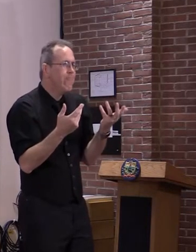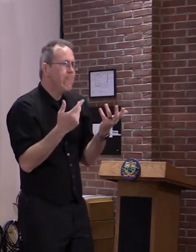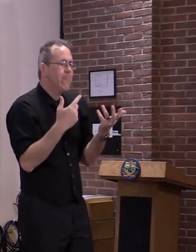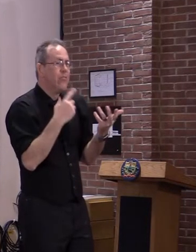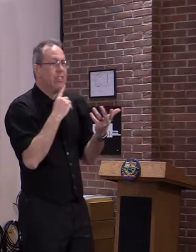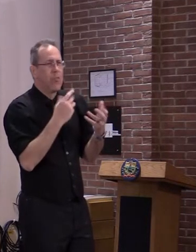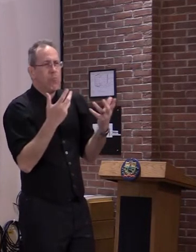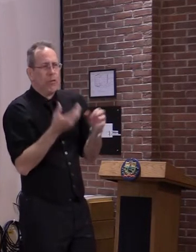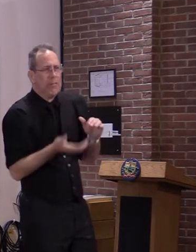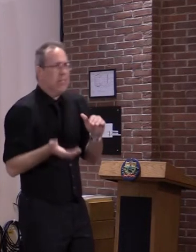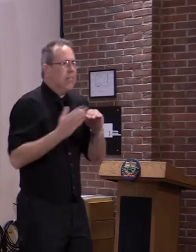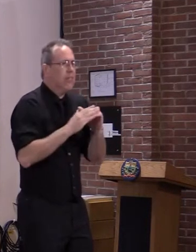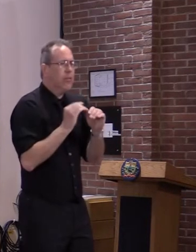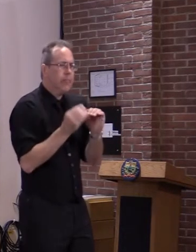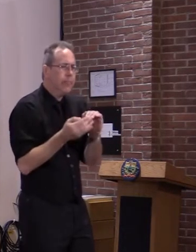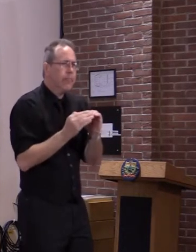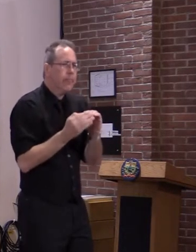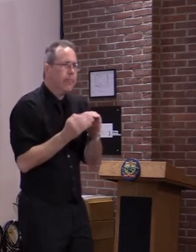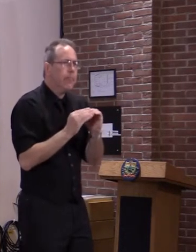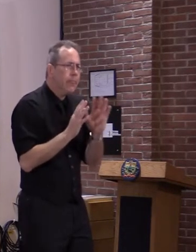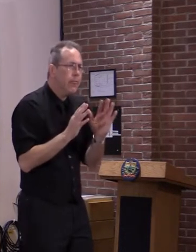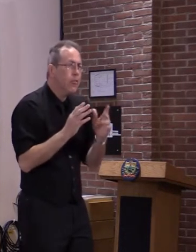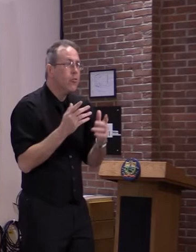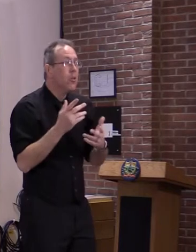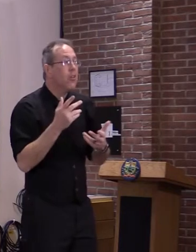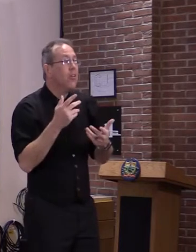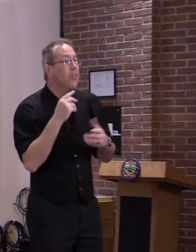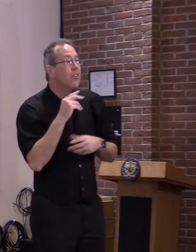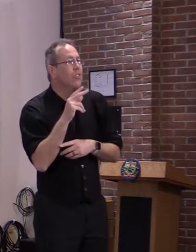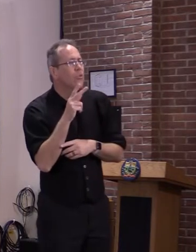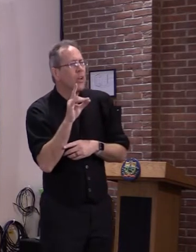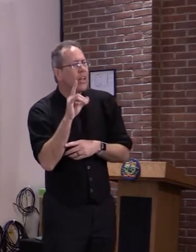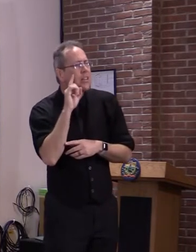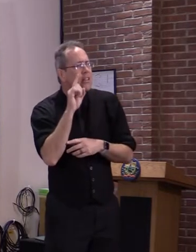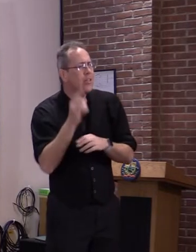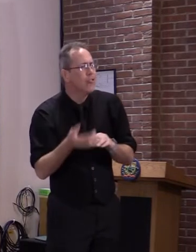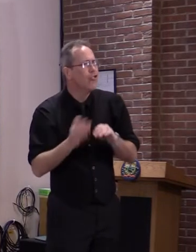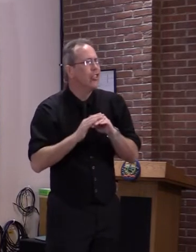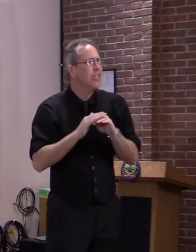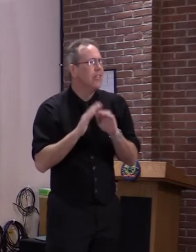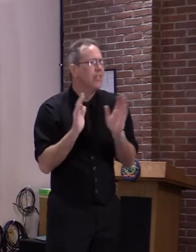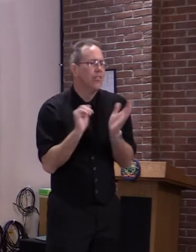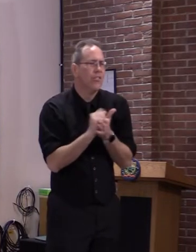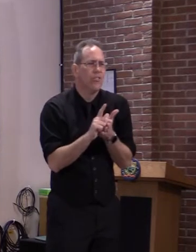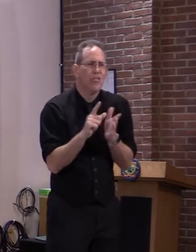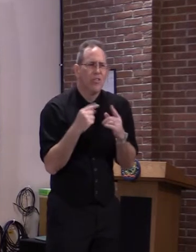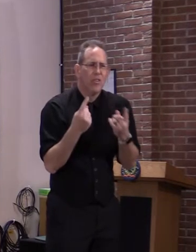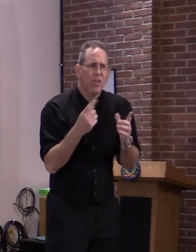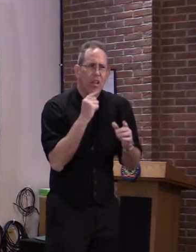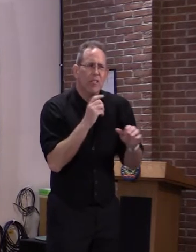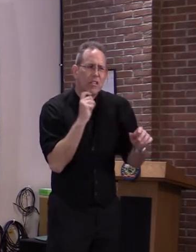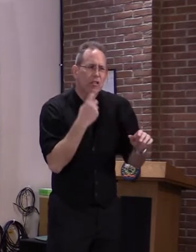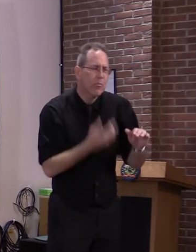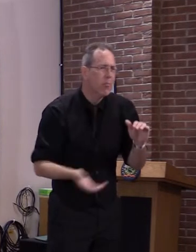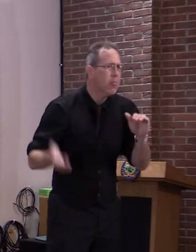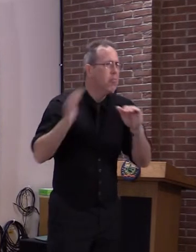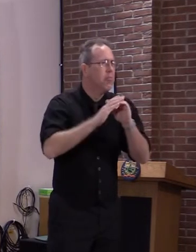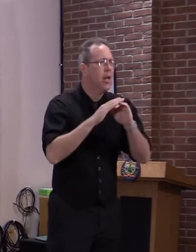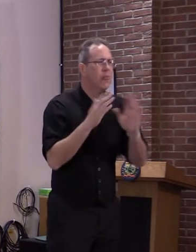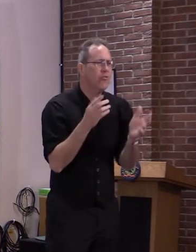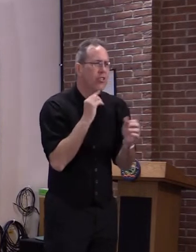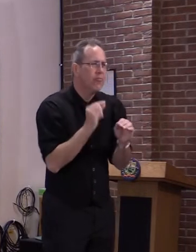dramatically, far exceeding the 28 cents. So I don't think in the long term that's going to help. I think